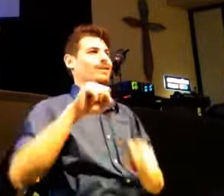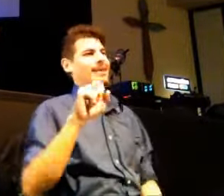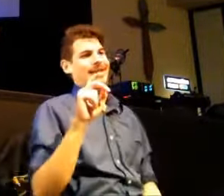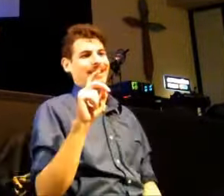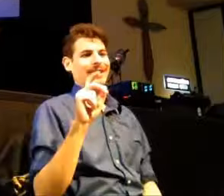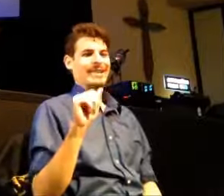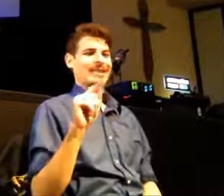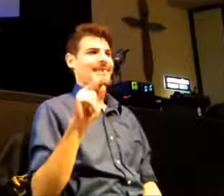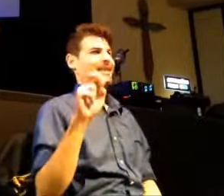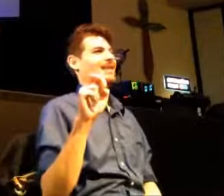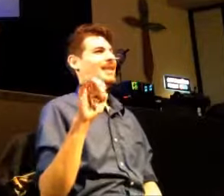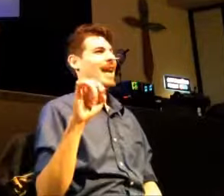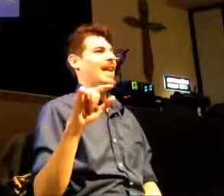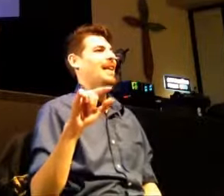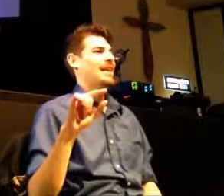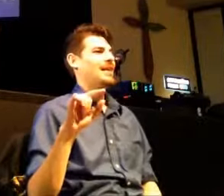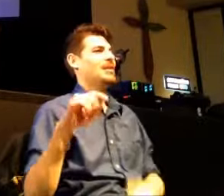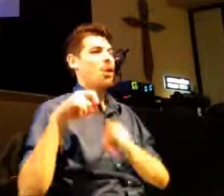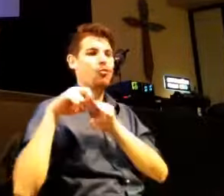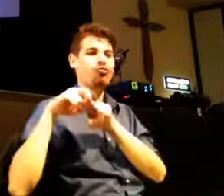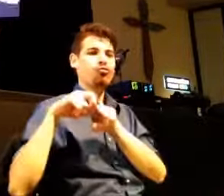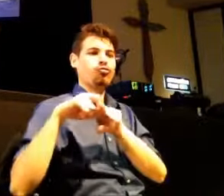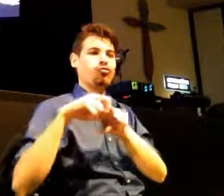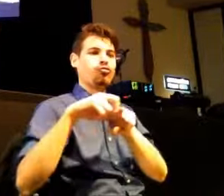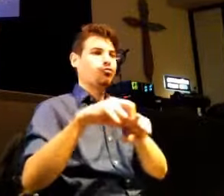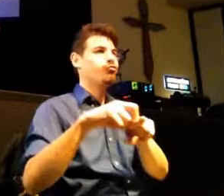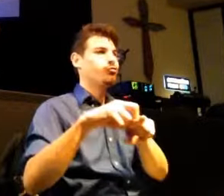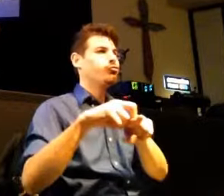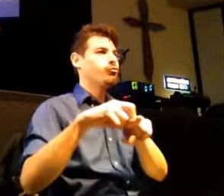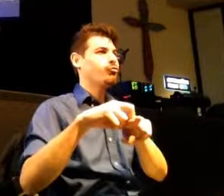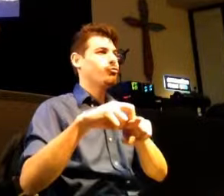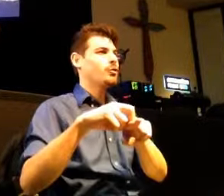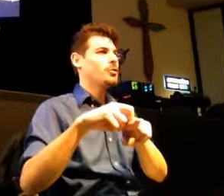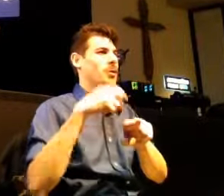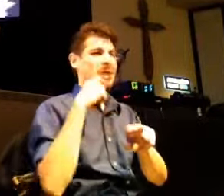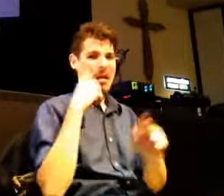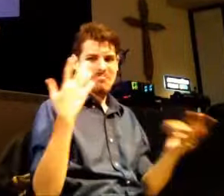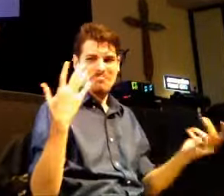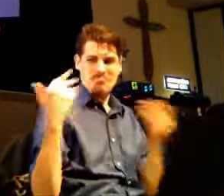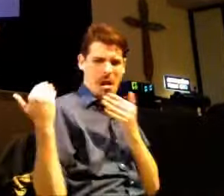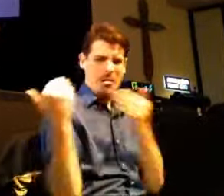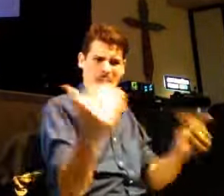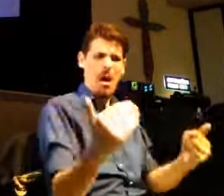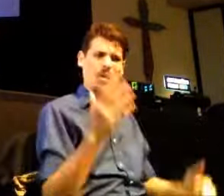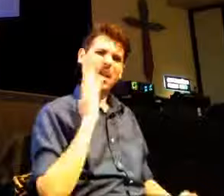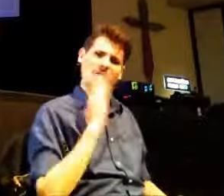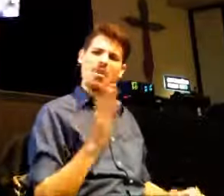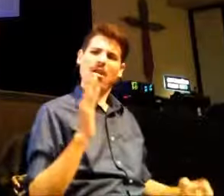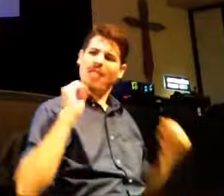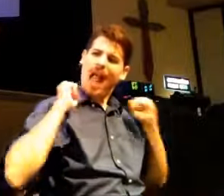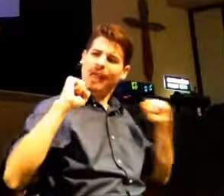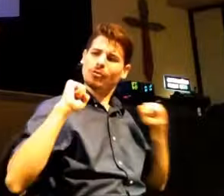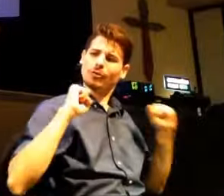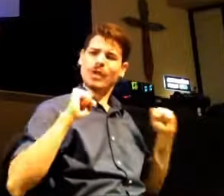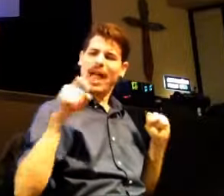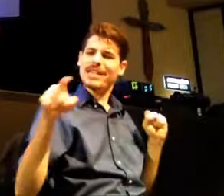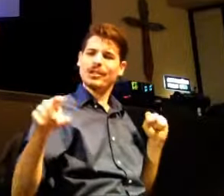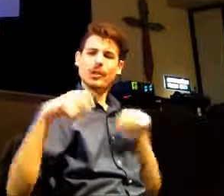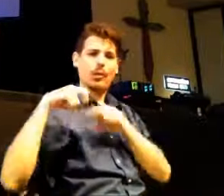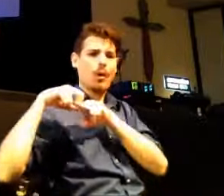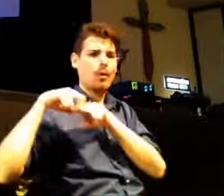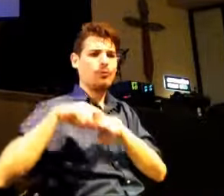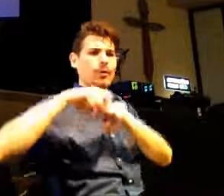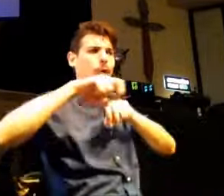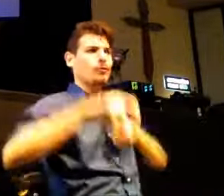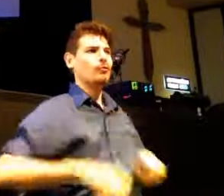here. Coley, you need to take Mal roller skating around the neighborhood. He'll get some exercise. You'll get to roller skate. This will be